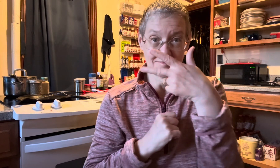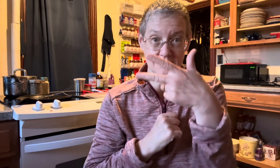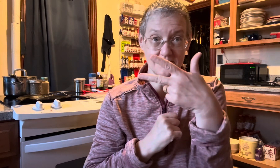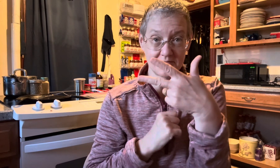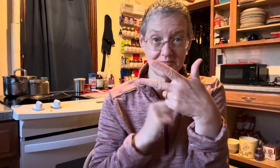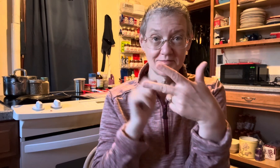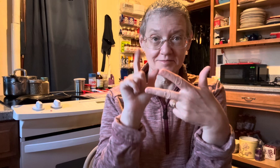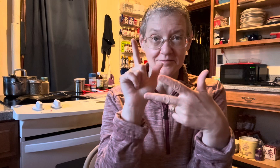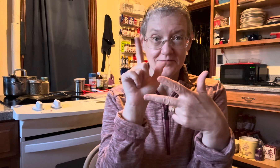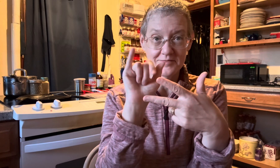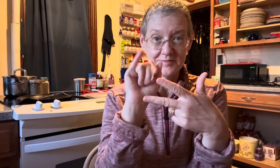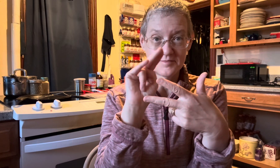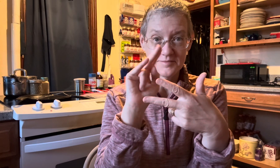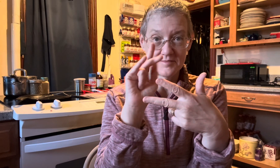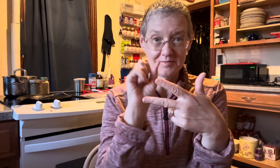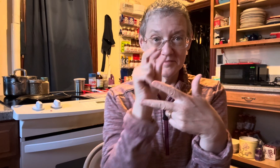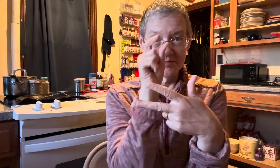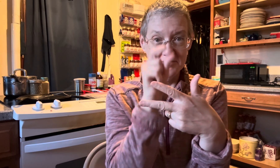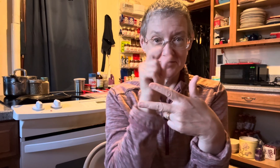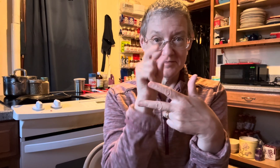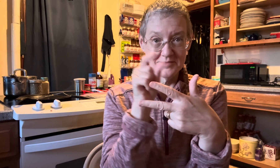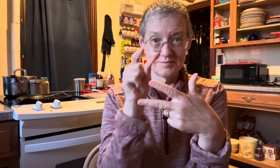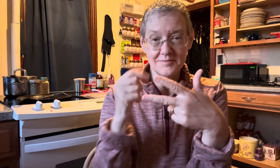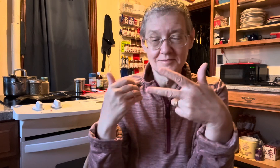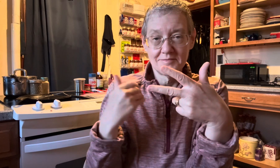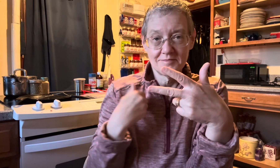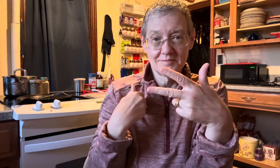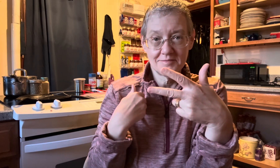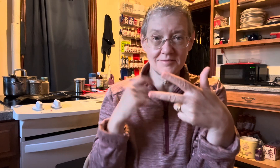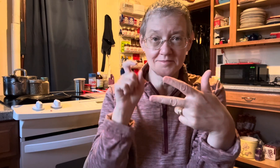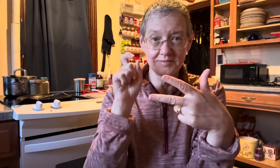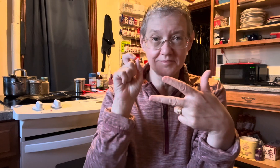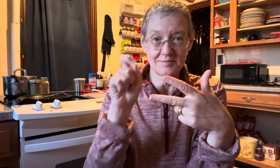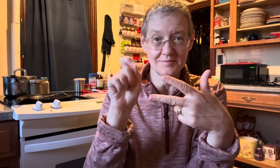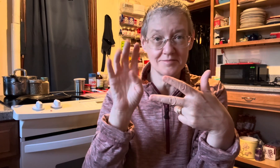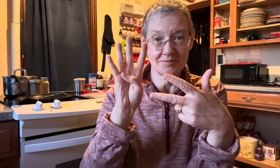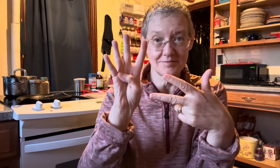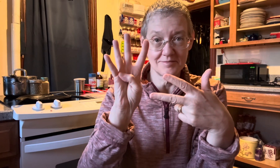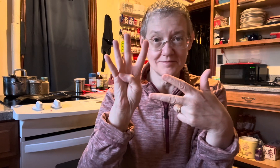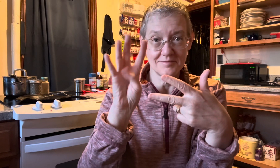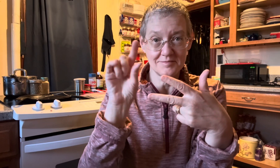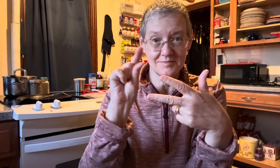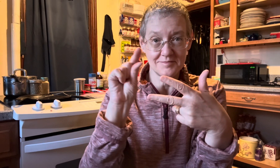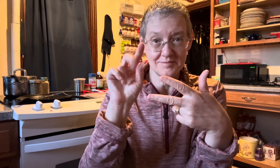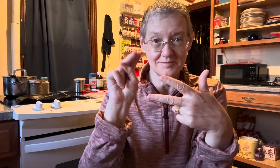So say 3 links is 0.4 grams of carbs.